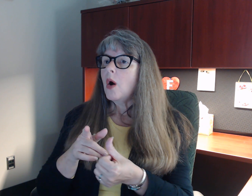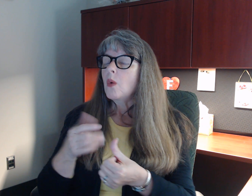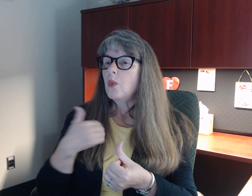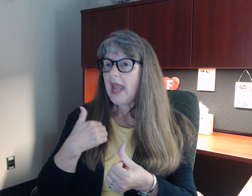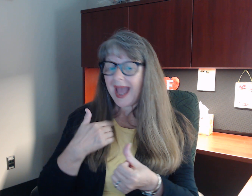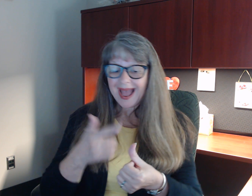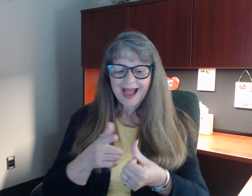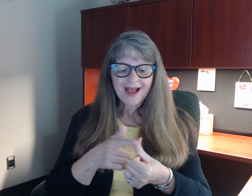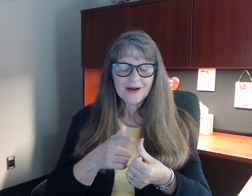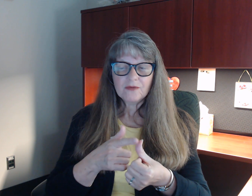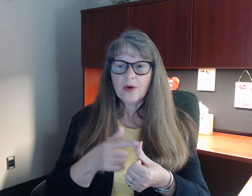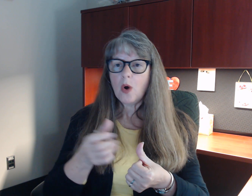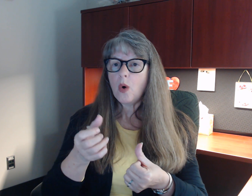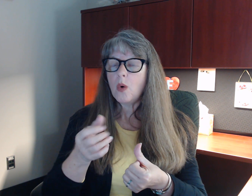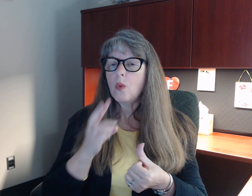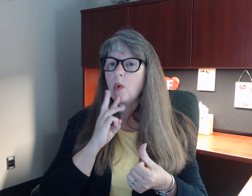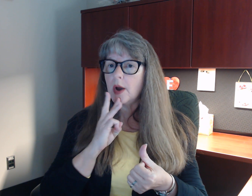We have water,